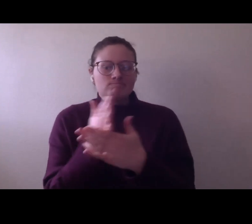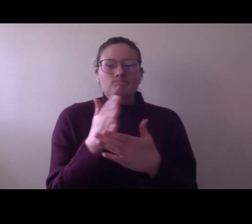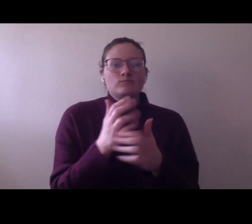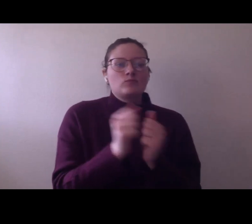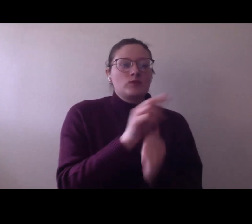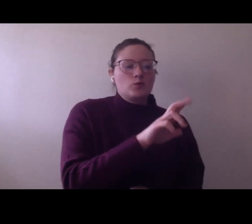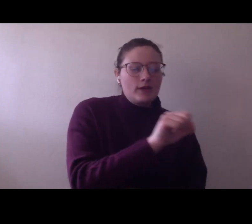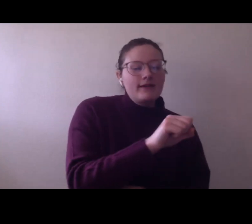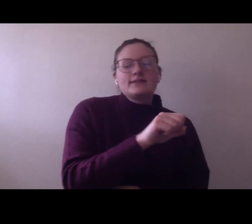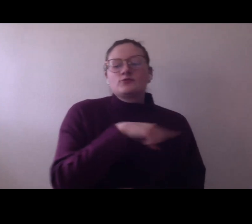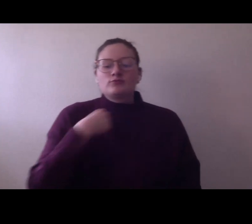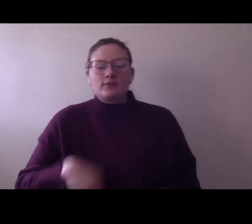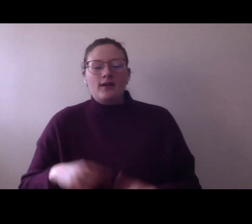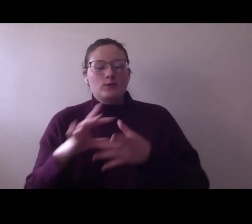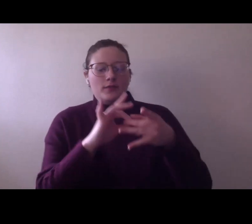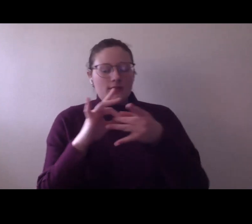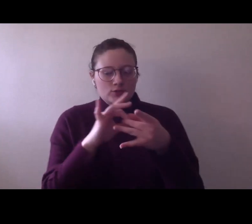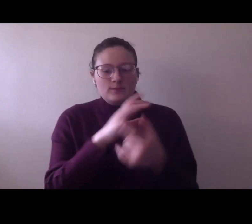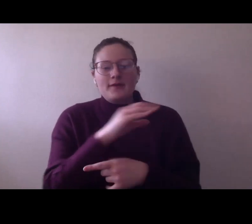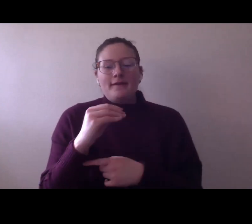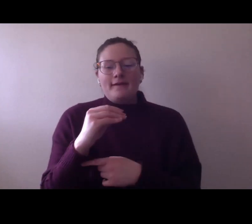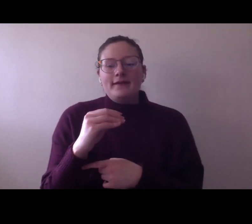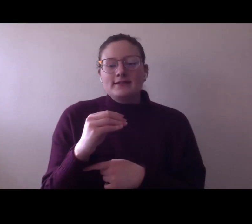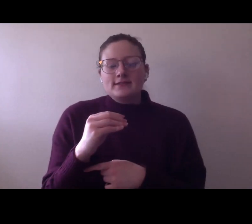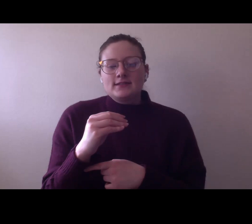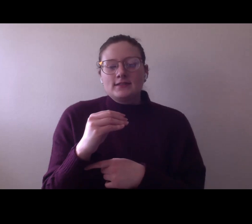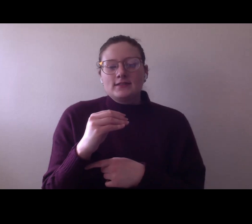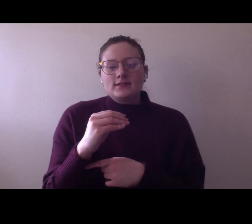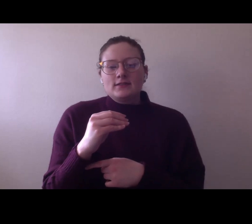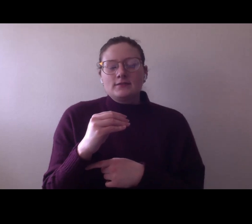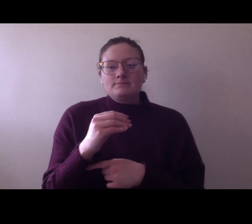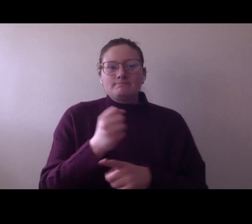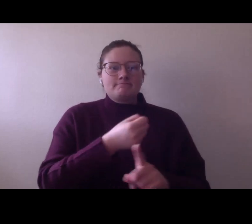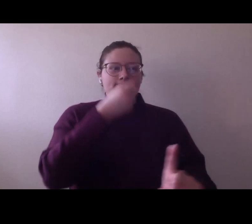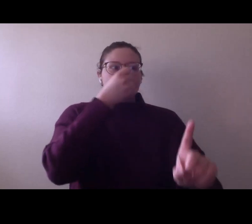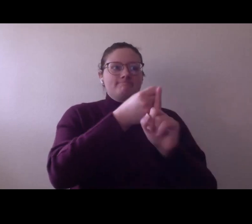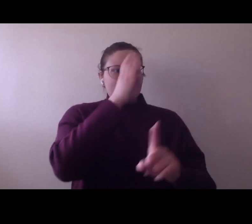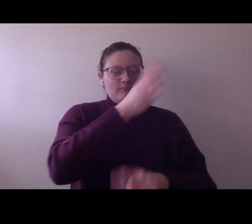US-Chinese relations and also the direct effect on Chinese Americans.